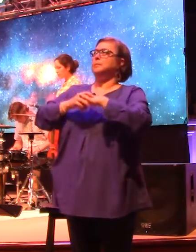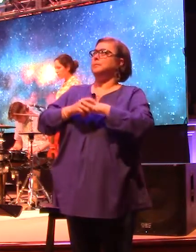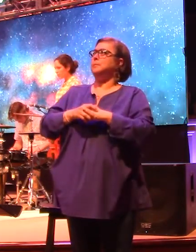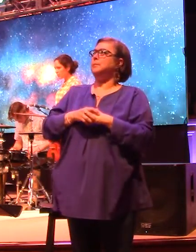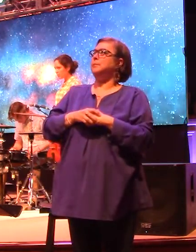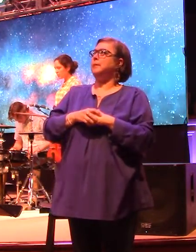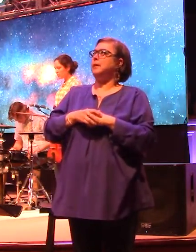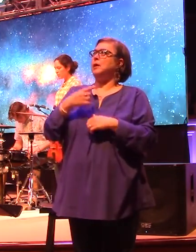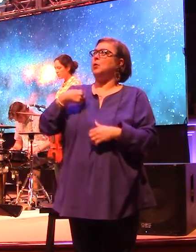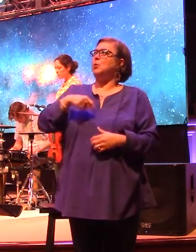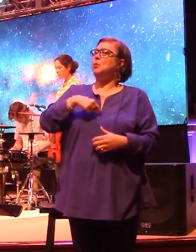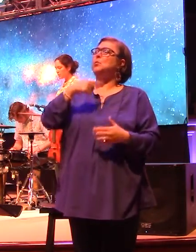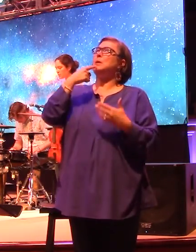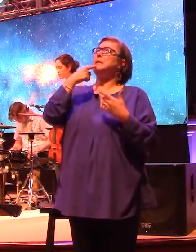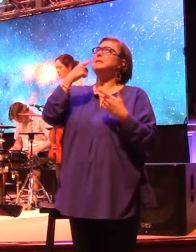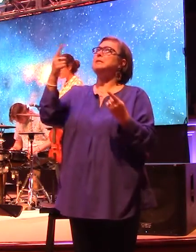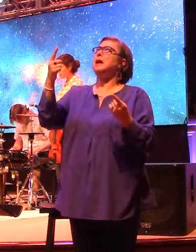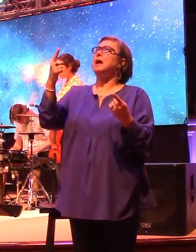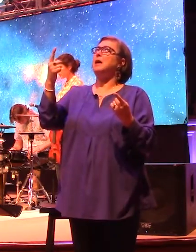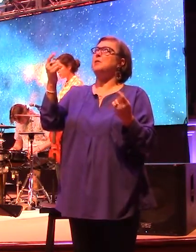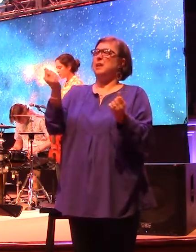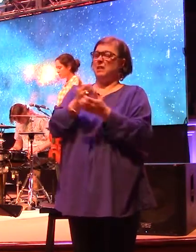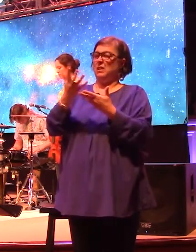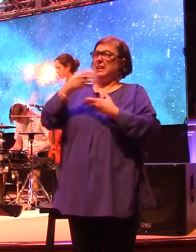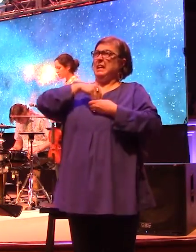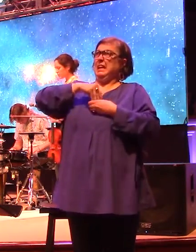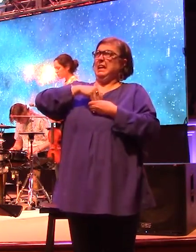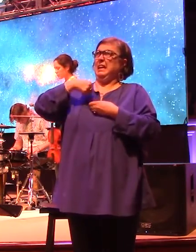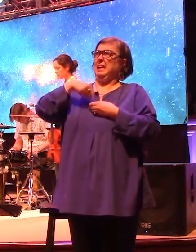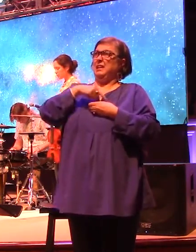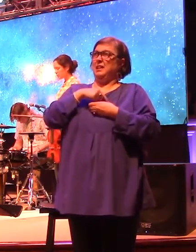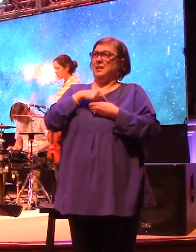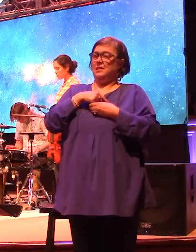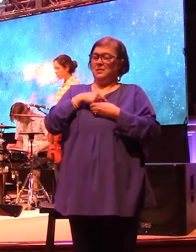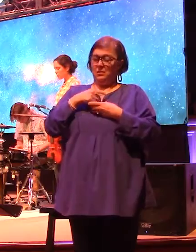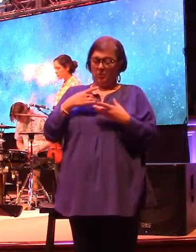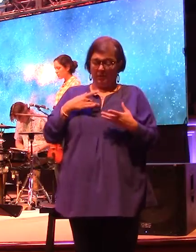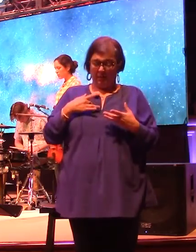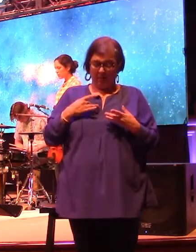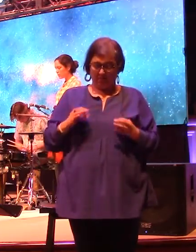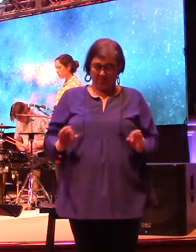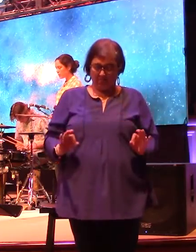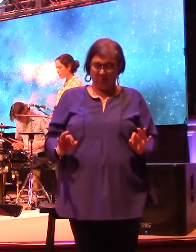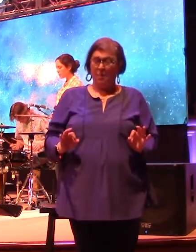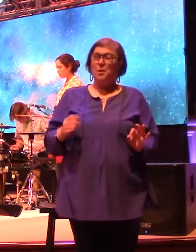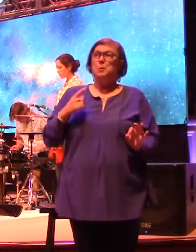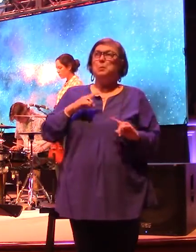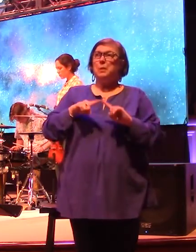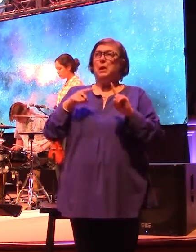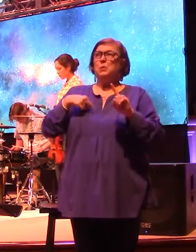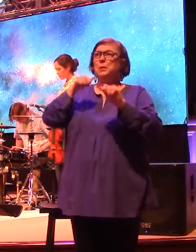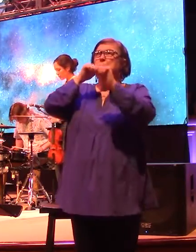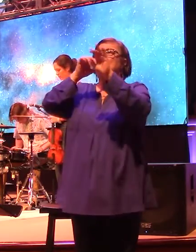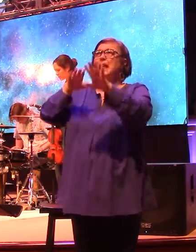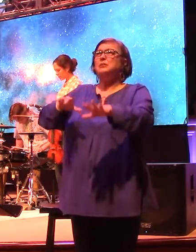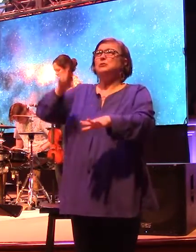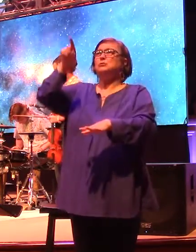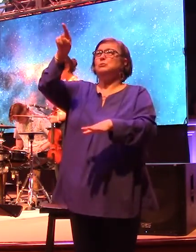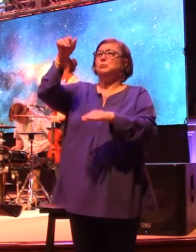that is within us, as insignificant as that seems to be, we bless you. We bless you today.